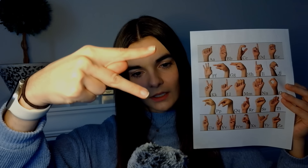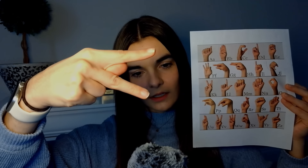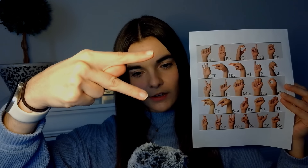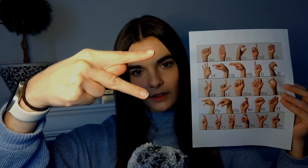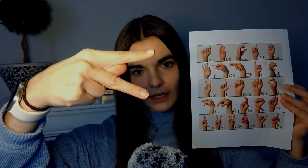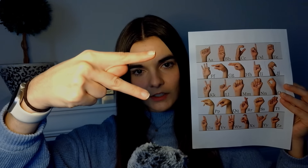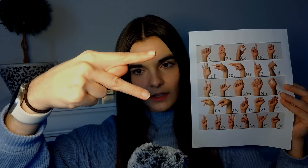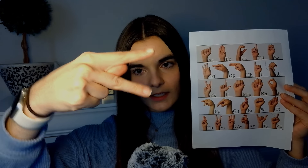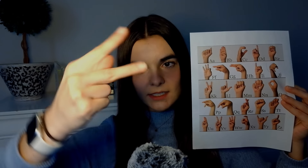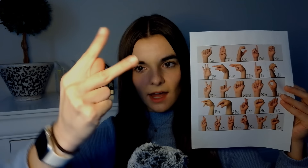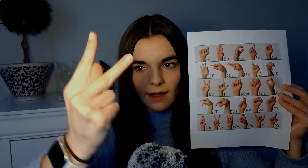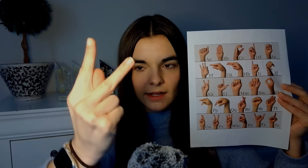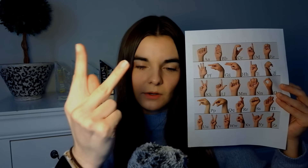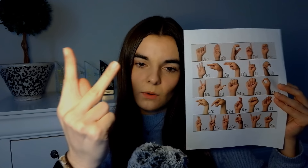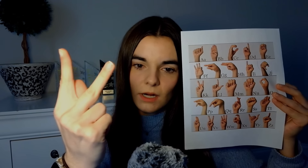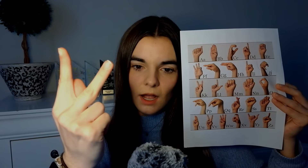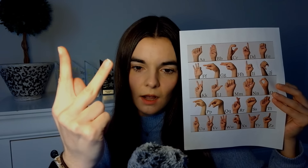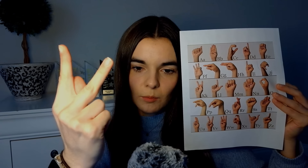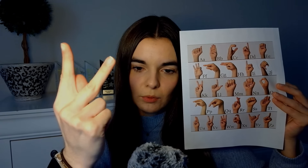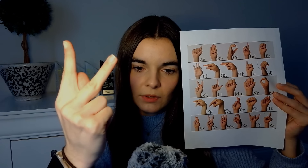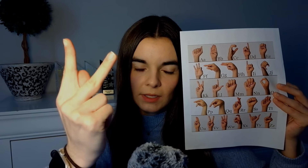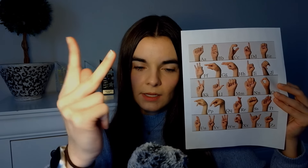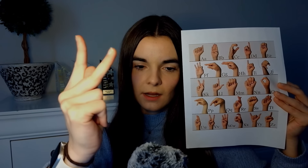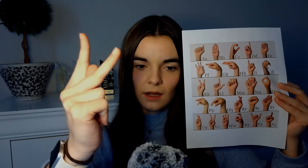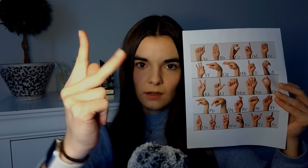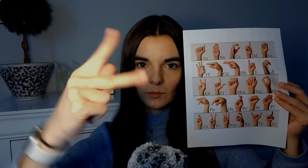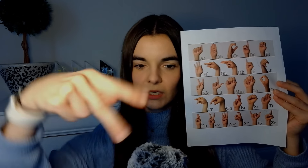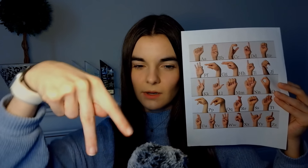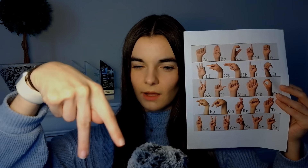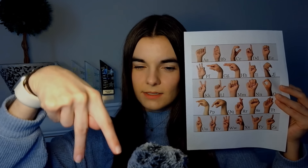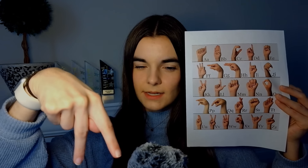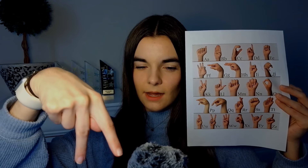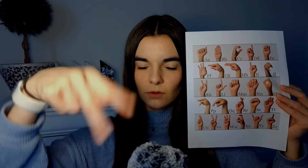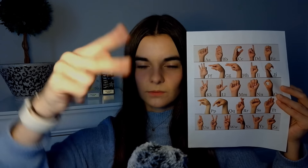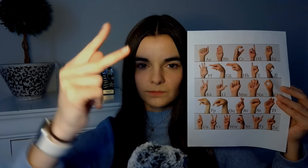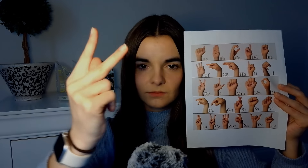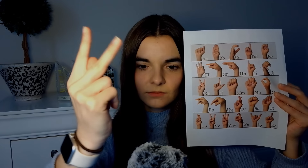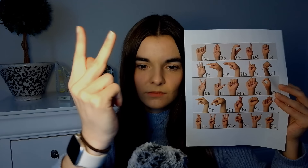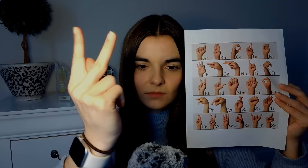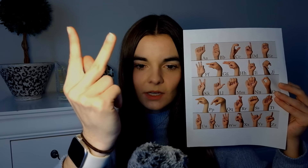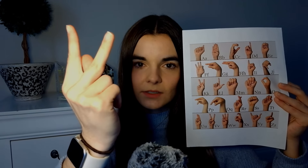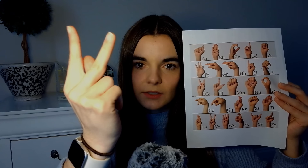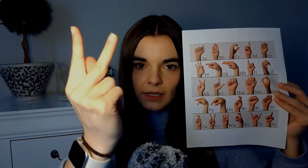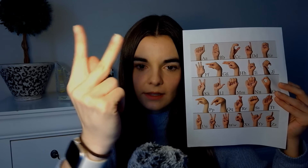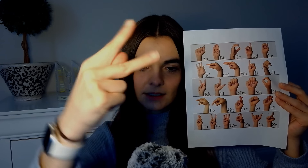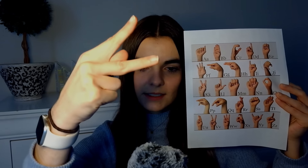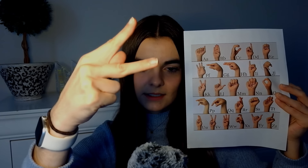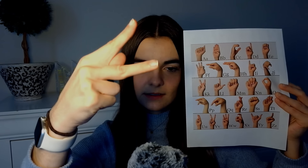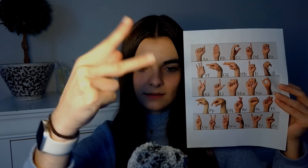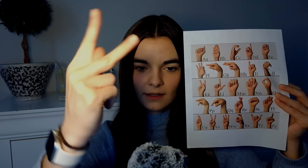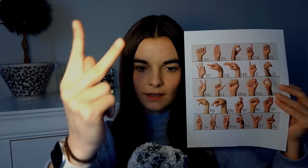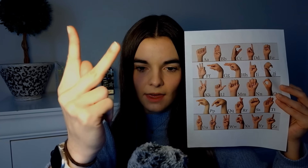either like to the side or up, but not down. So like this. K.